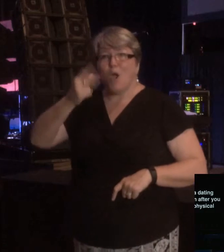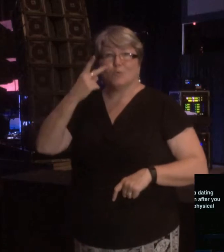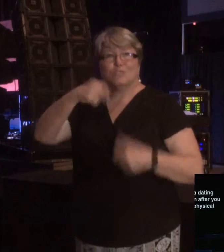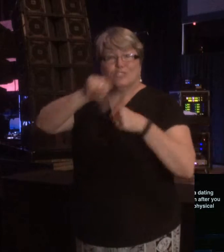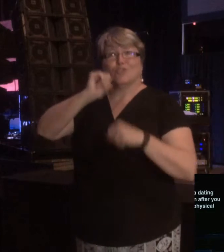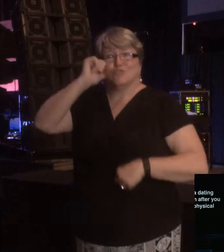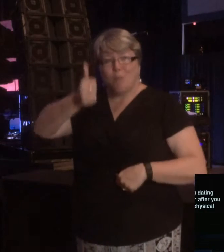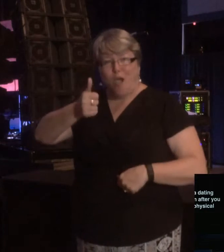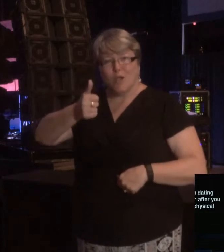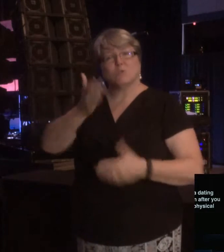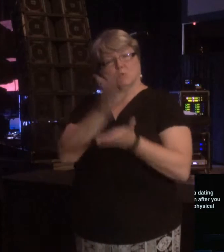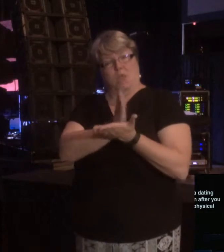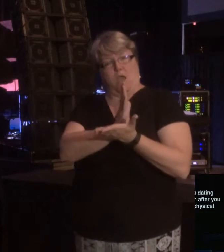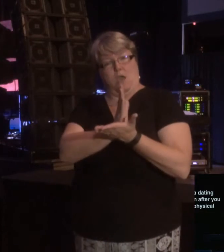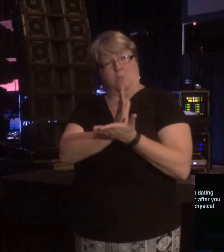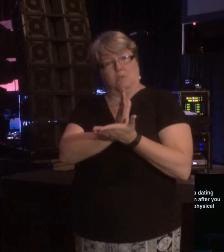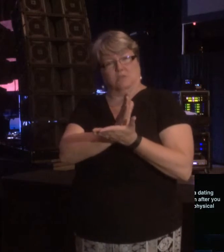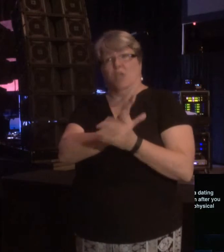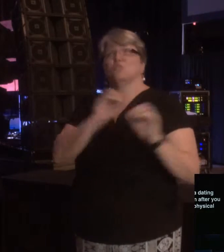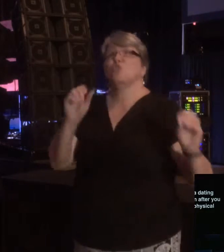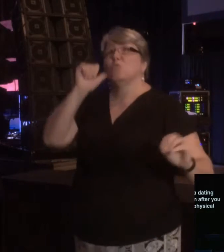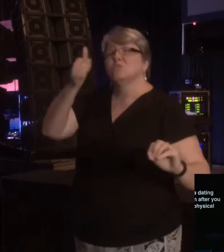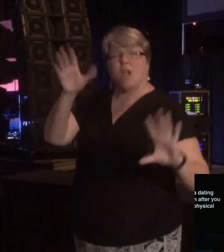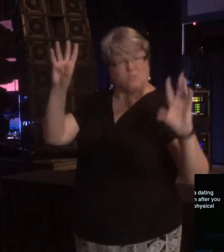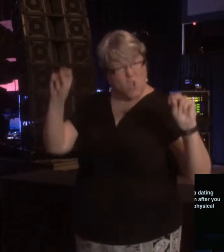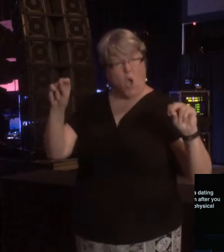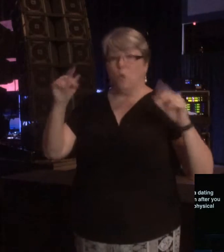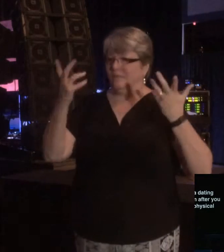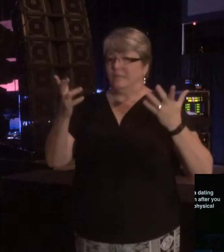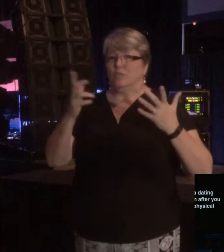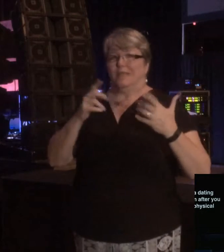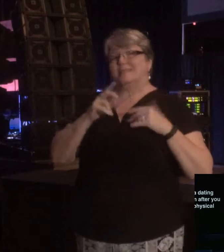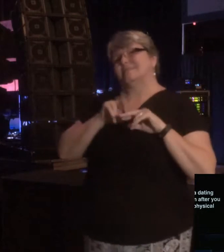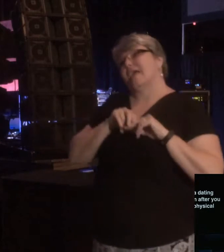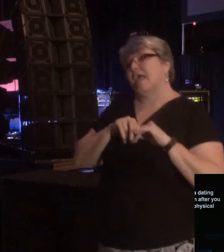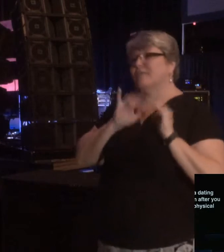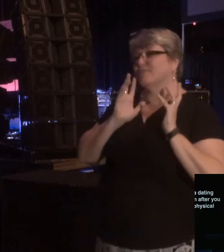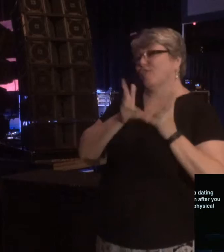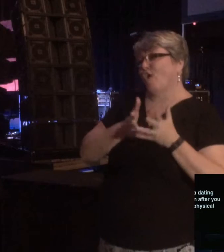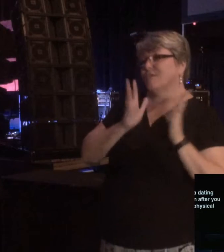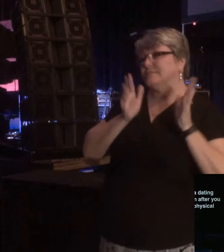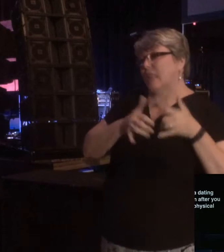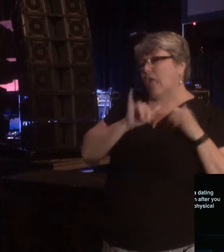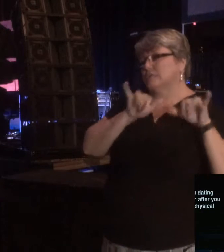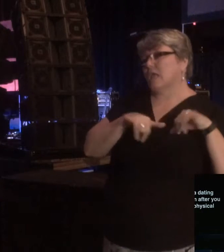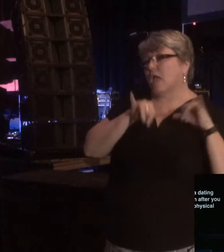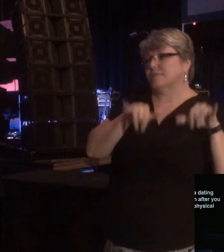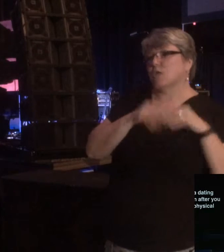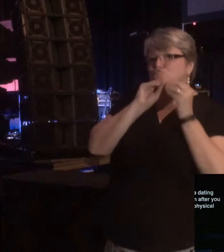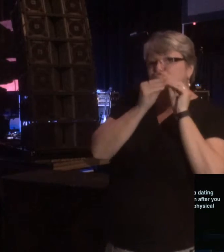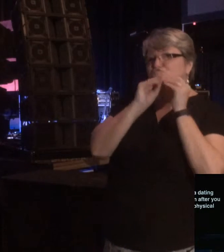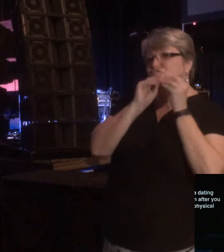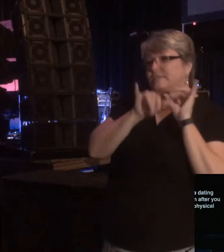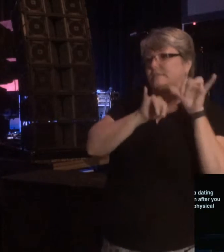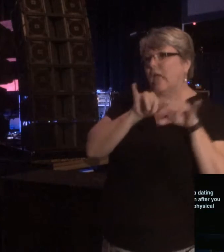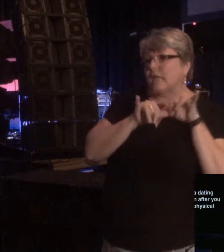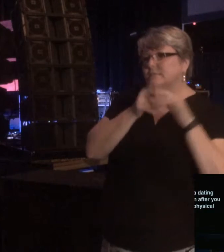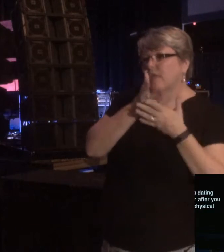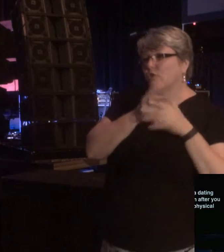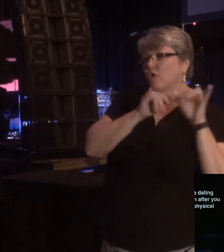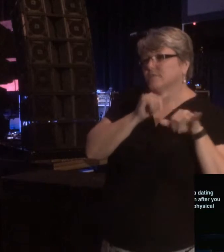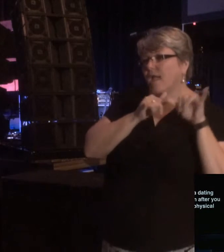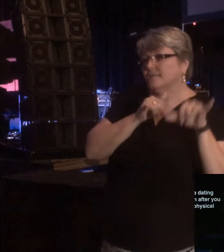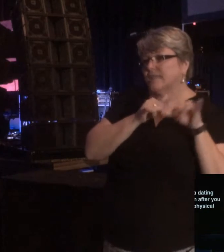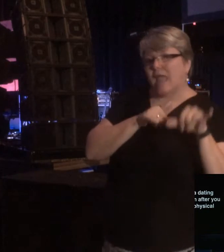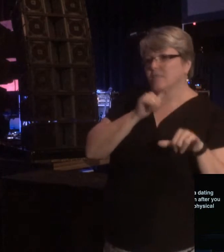he is going to do what he's going to do. And he doesn't need me or Jeff or anybody to, just like Ben was saying, to